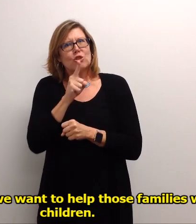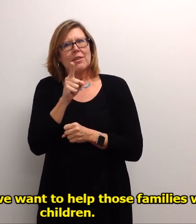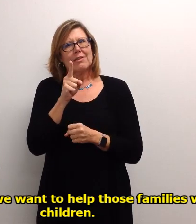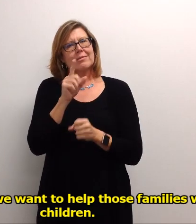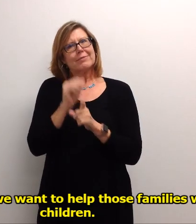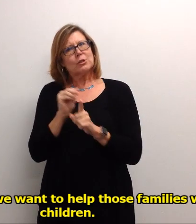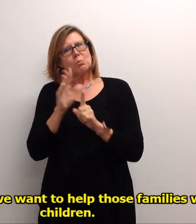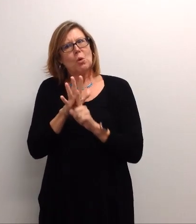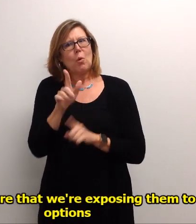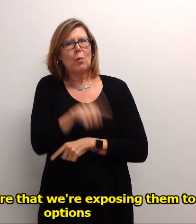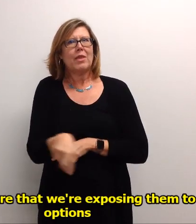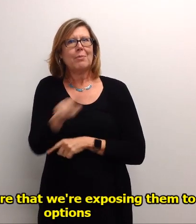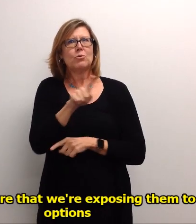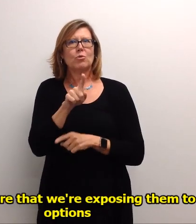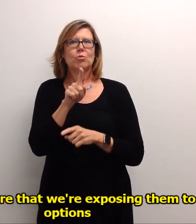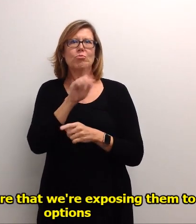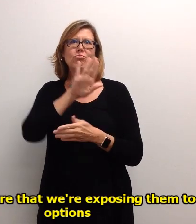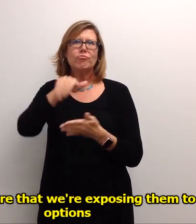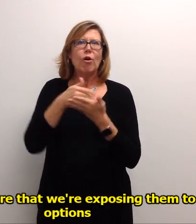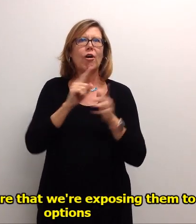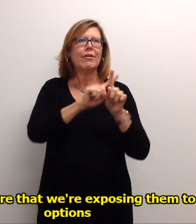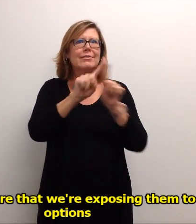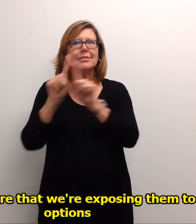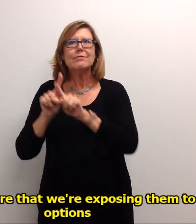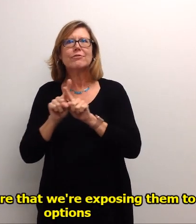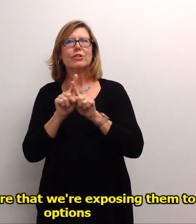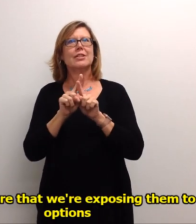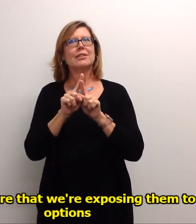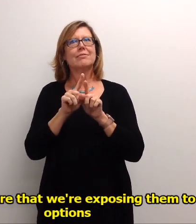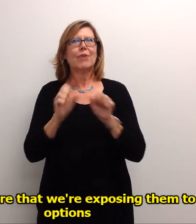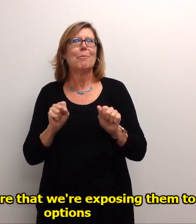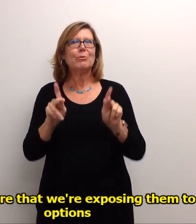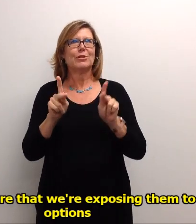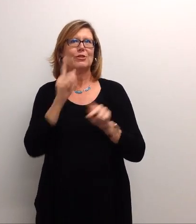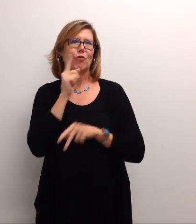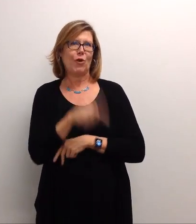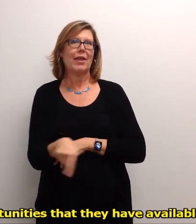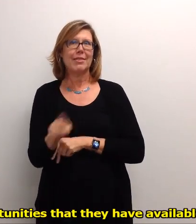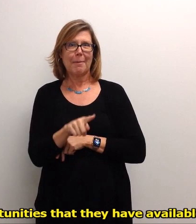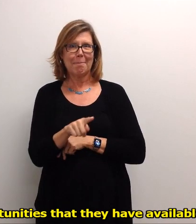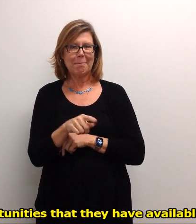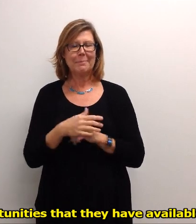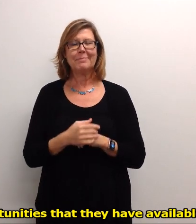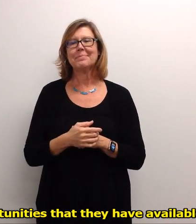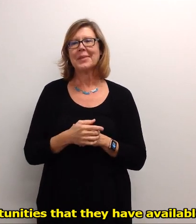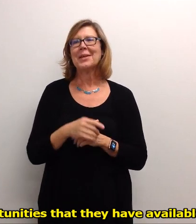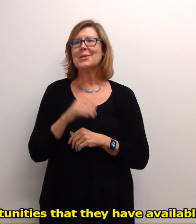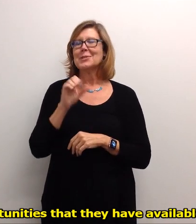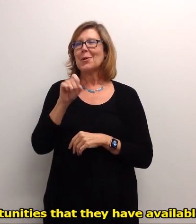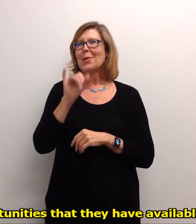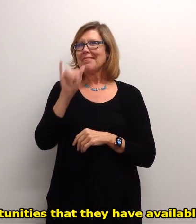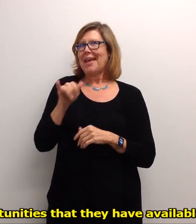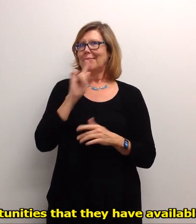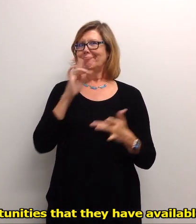deaf children. We want to make sure that we're exposing them to all of their options and all of the opportunities that they have available to